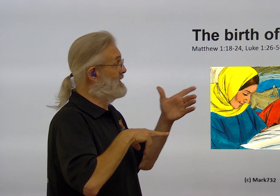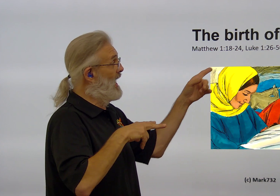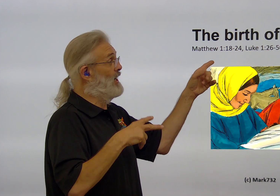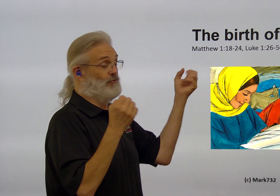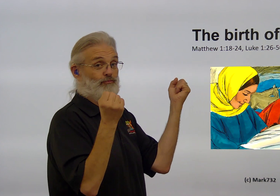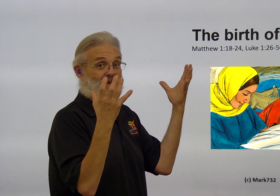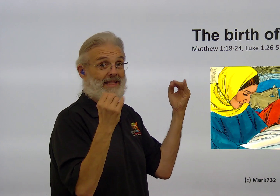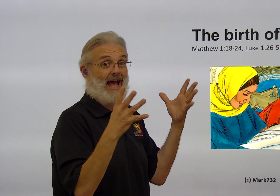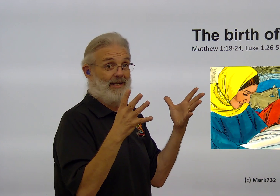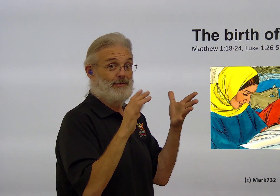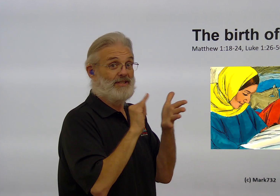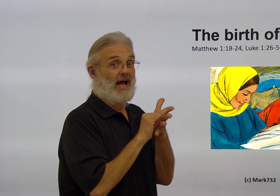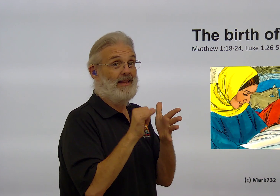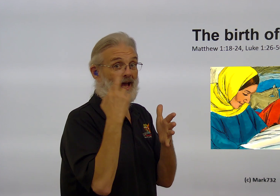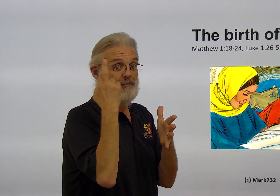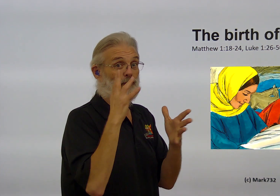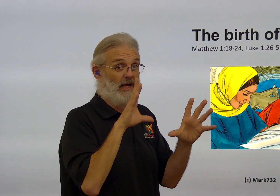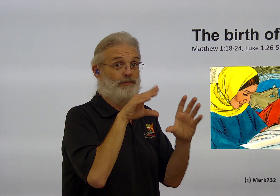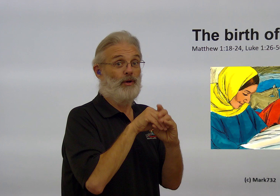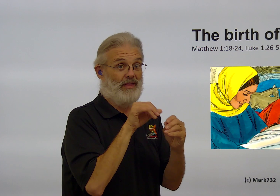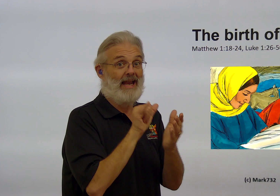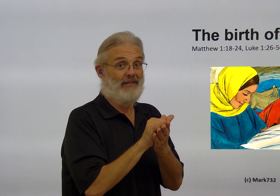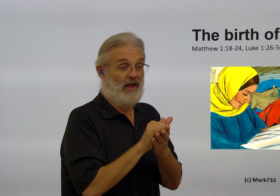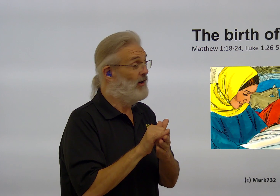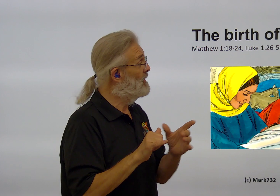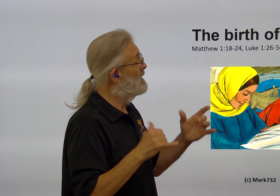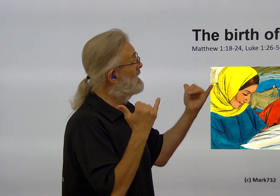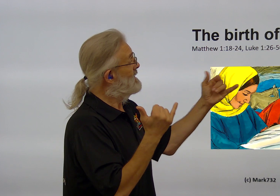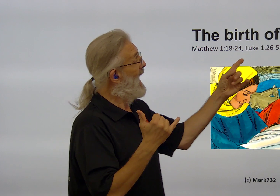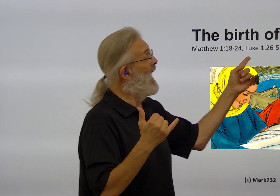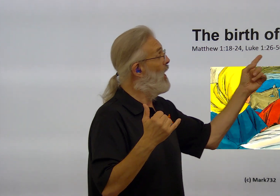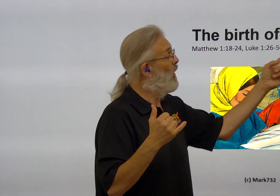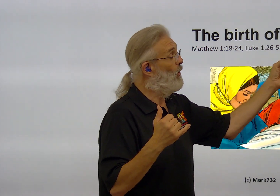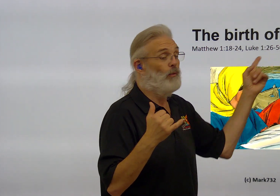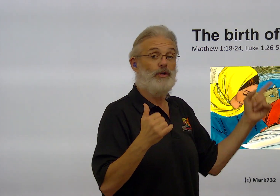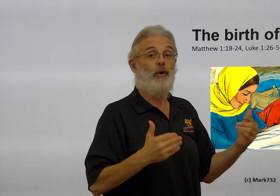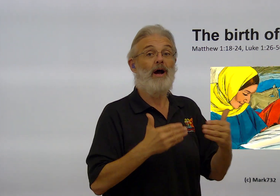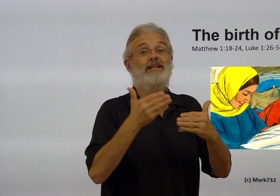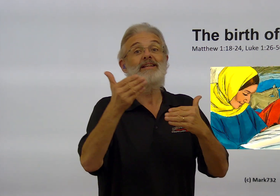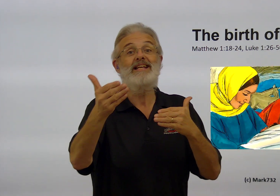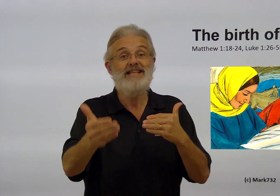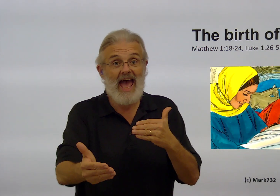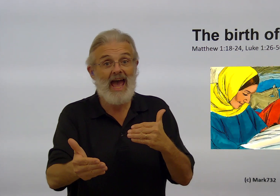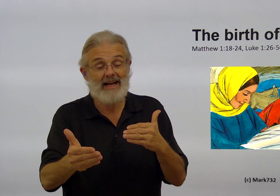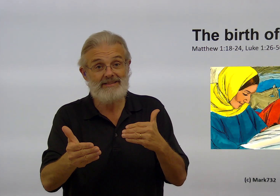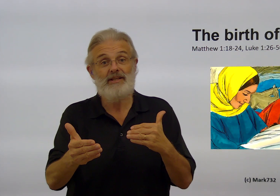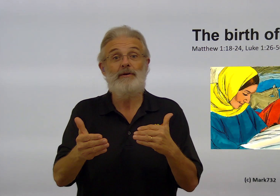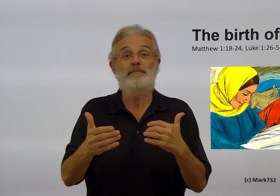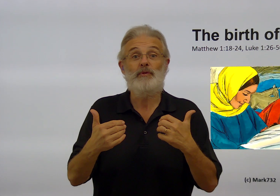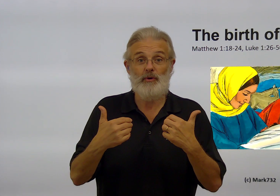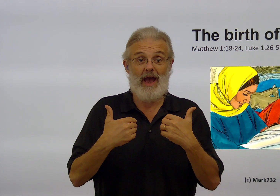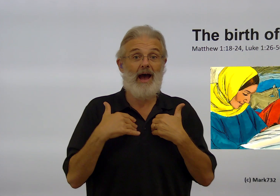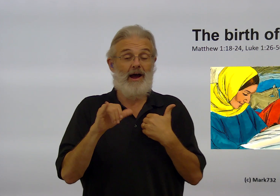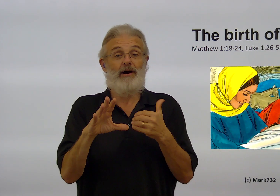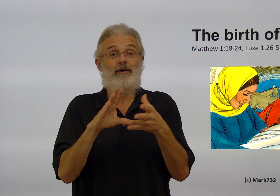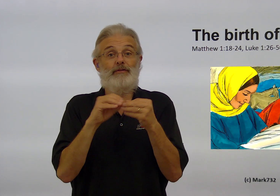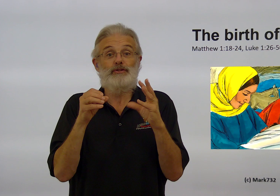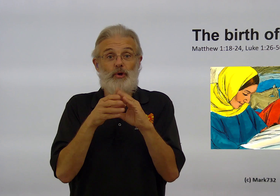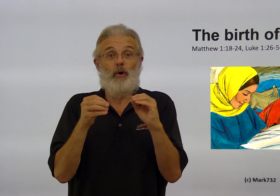that, you read that and you sign that, really put that in there. Now, when you go on to the next, you have the story